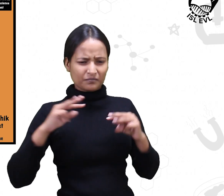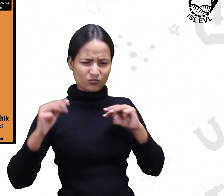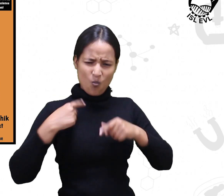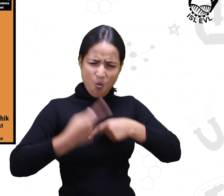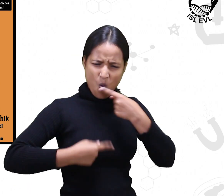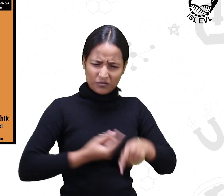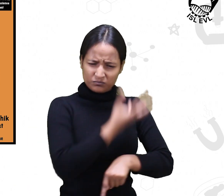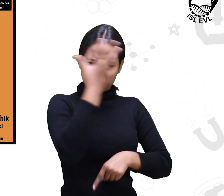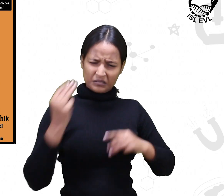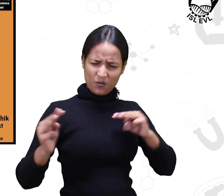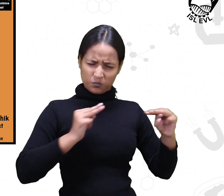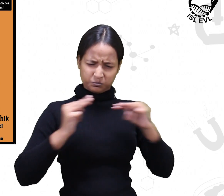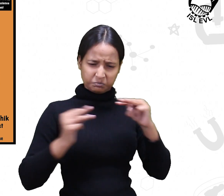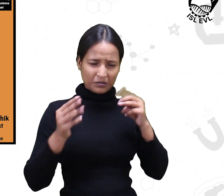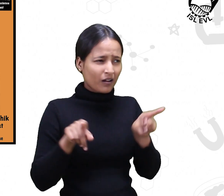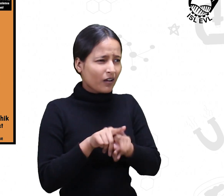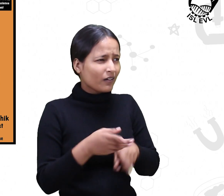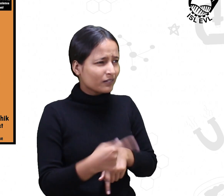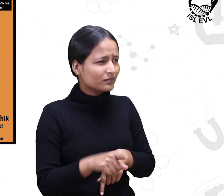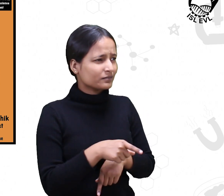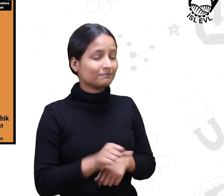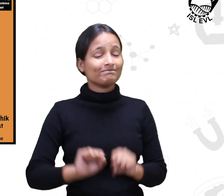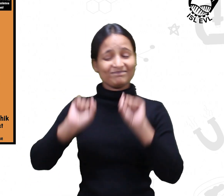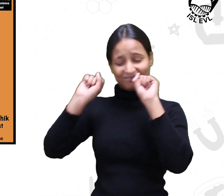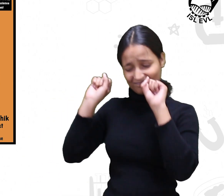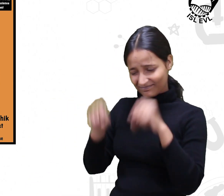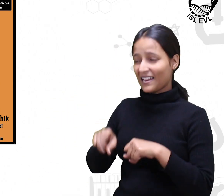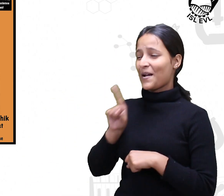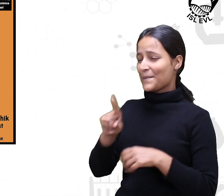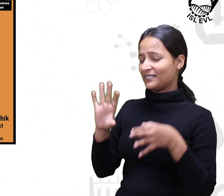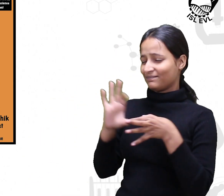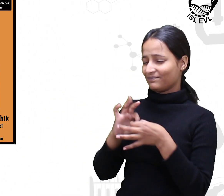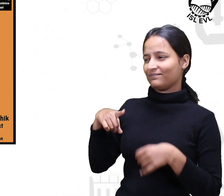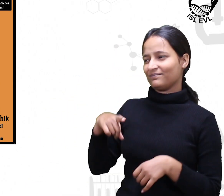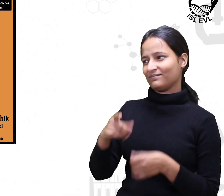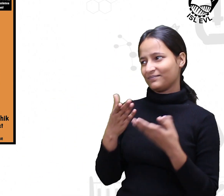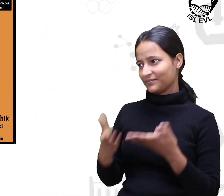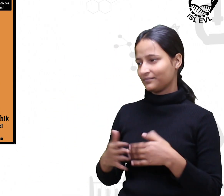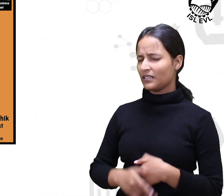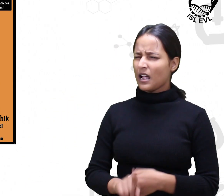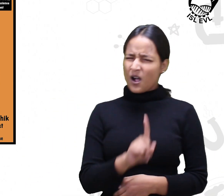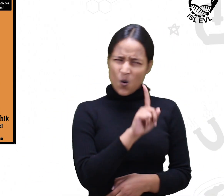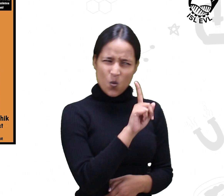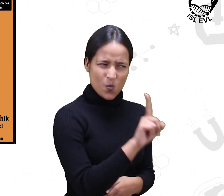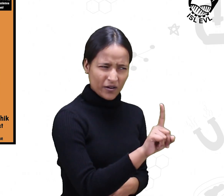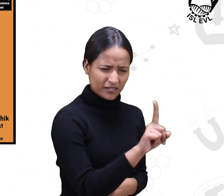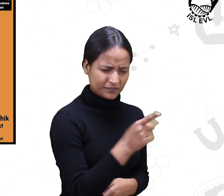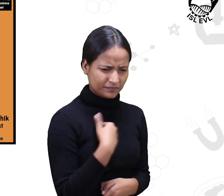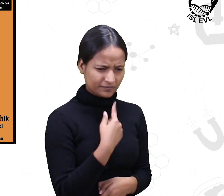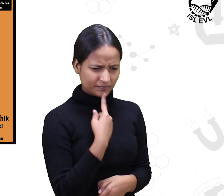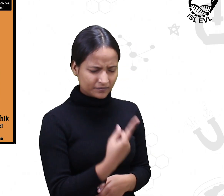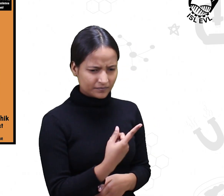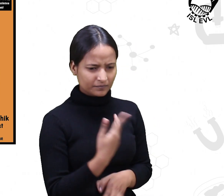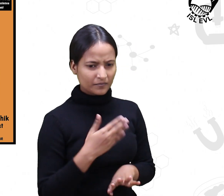mouth all the time. Yeah, a microbial one. Wait, this means that there